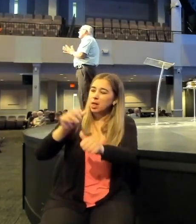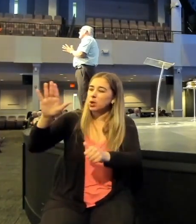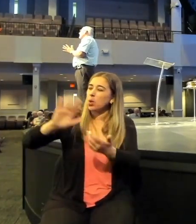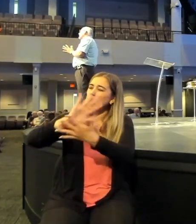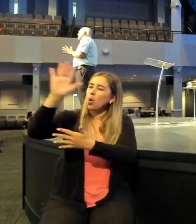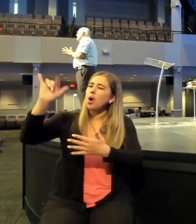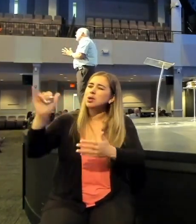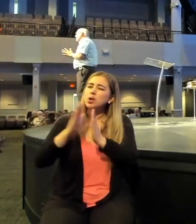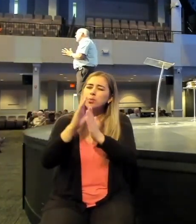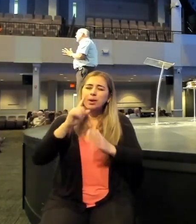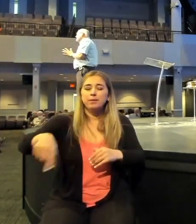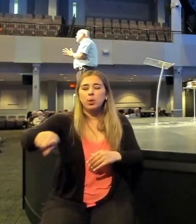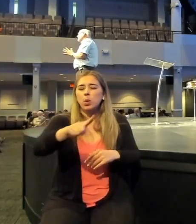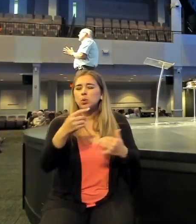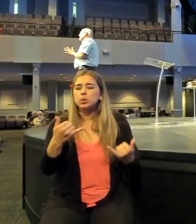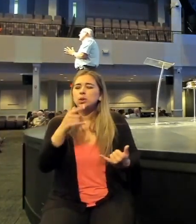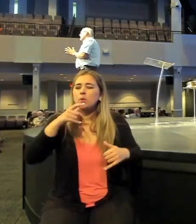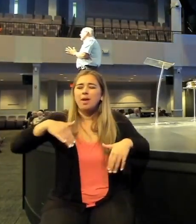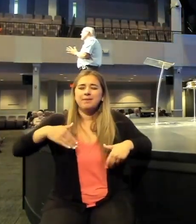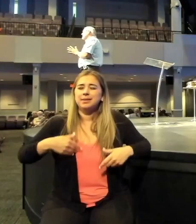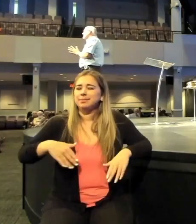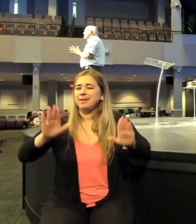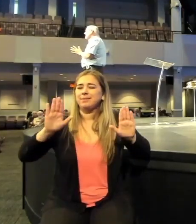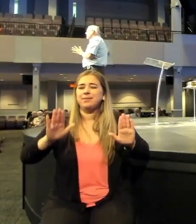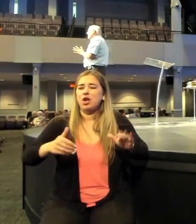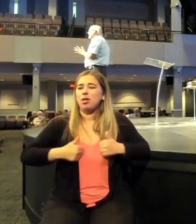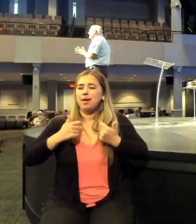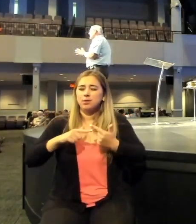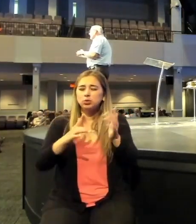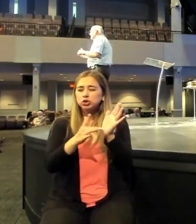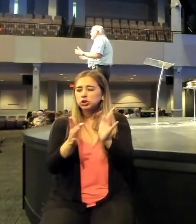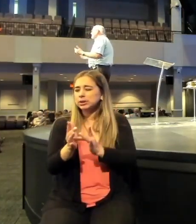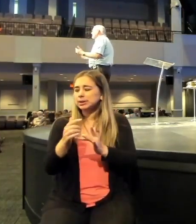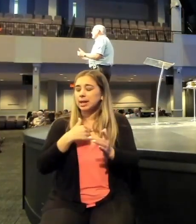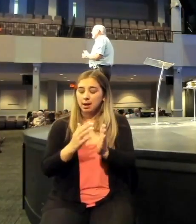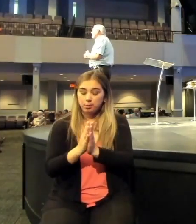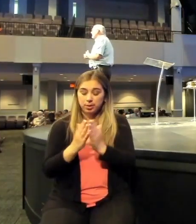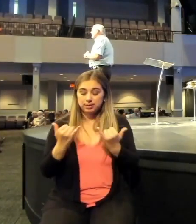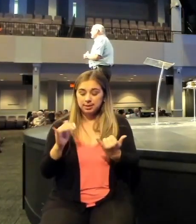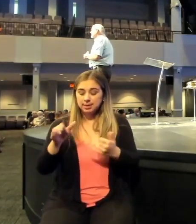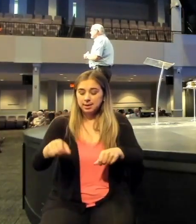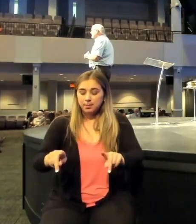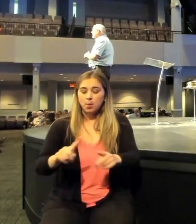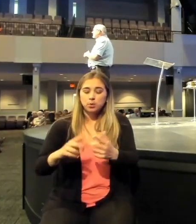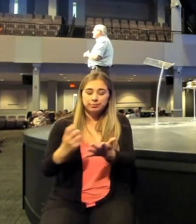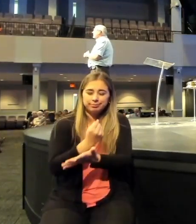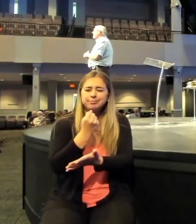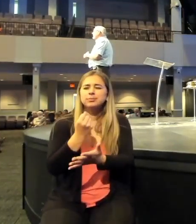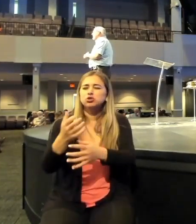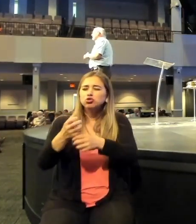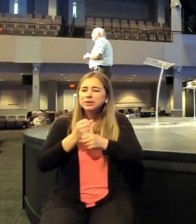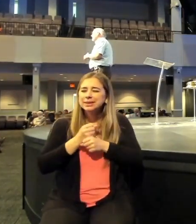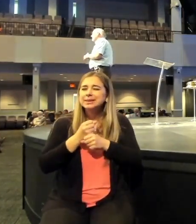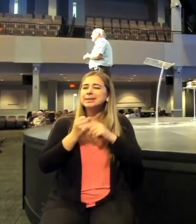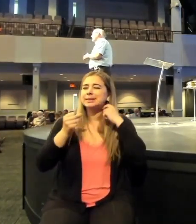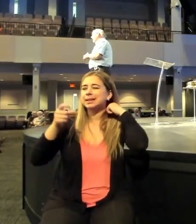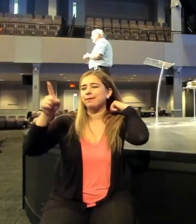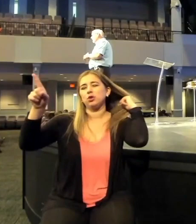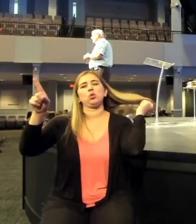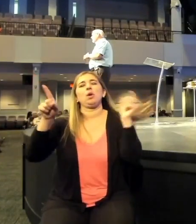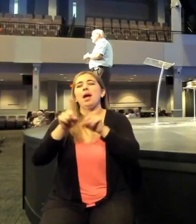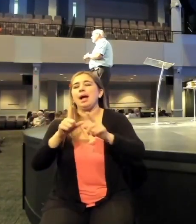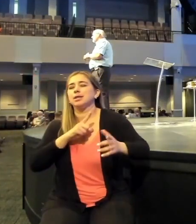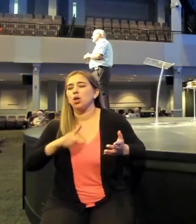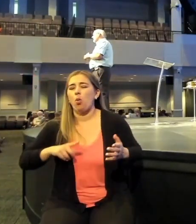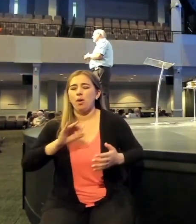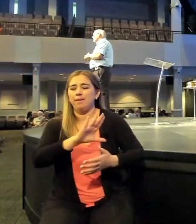I also pray for anyone here today who perhaps has never given their life to Jesus. I pray that this would be their day to receive you as Lord of their life. We thank